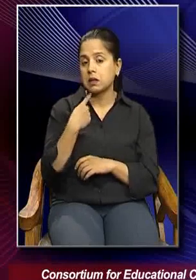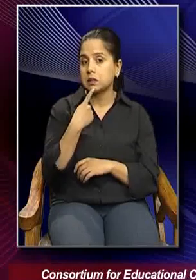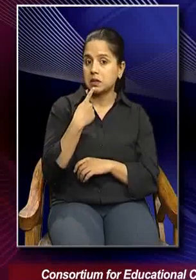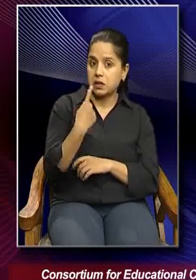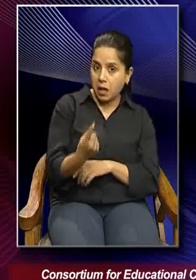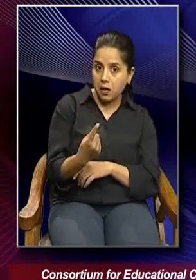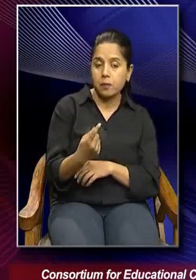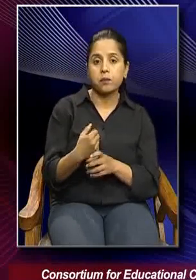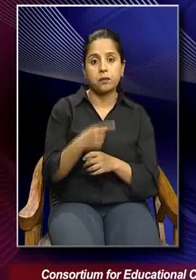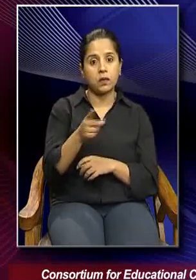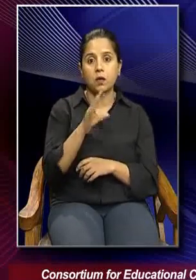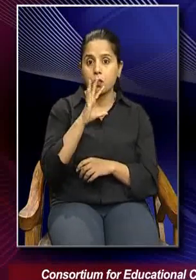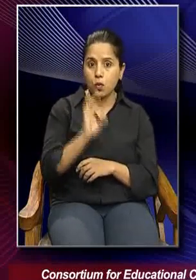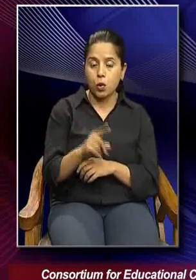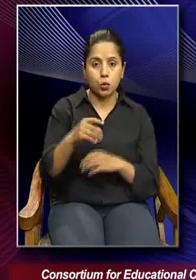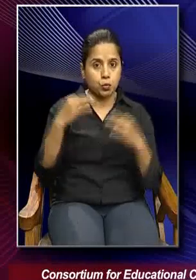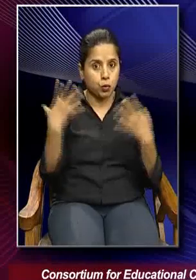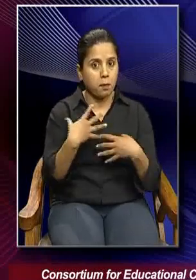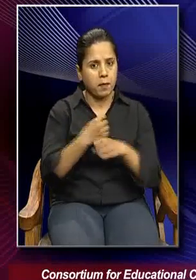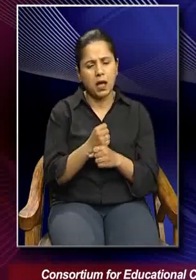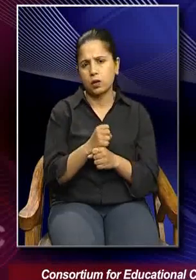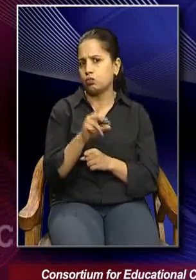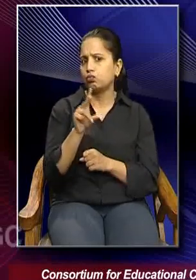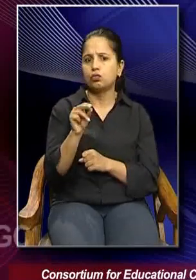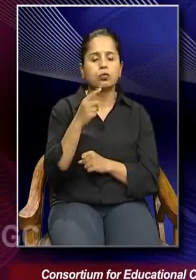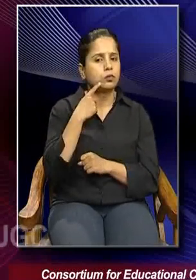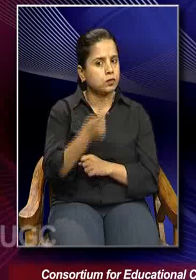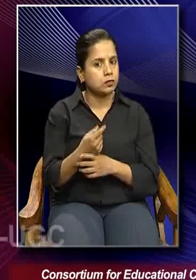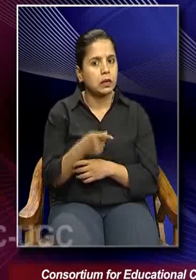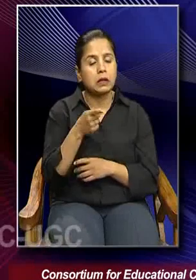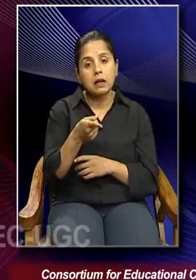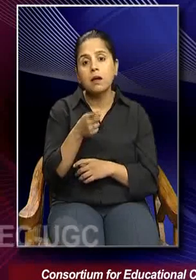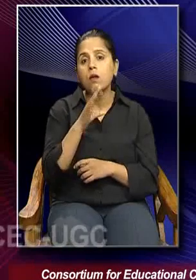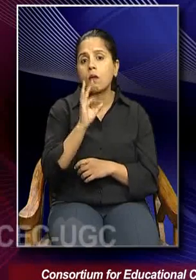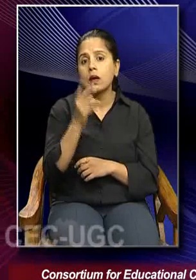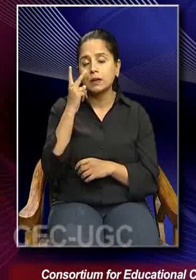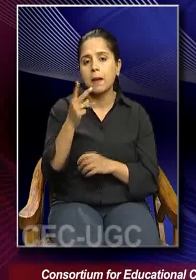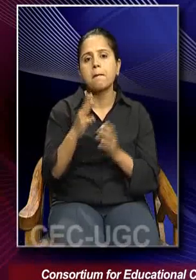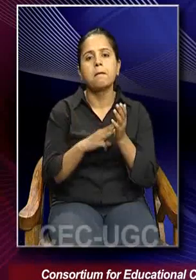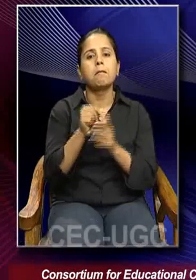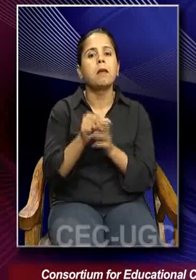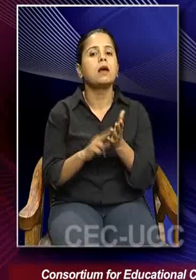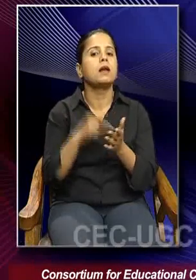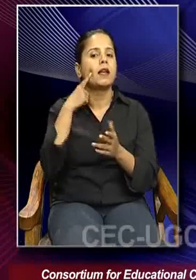is a absolutely new creation. It is in fact a manifestation.